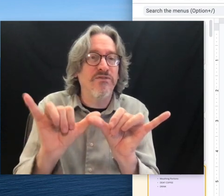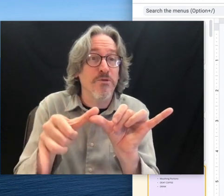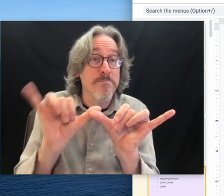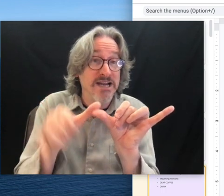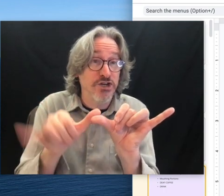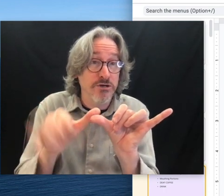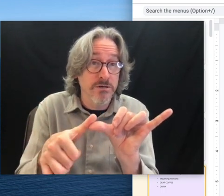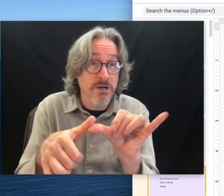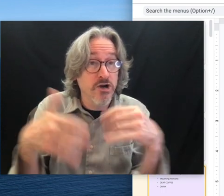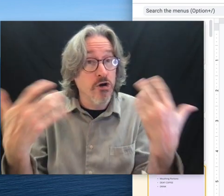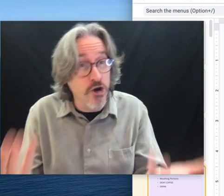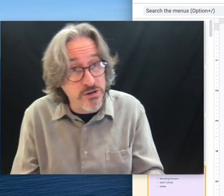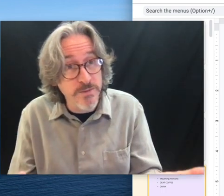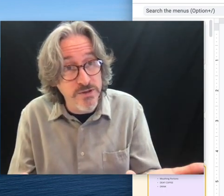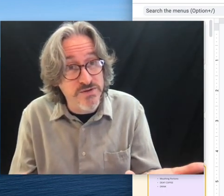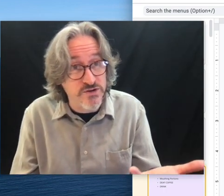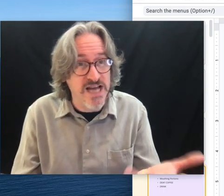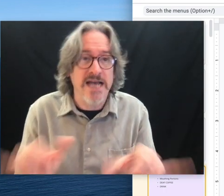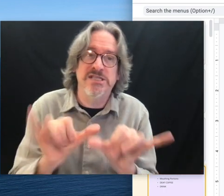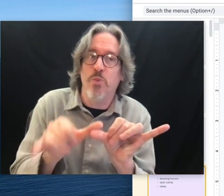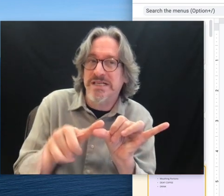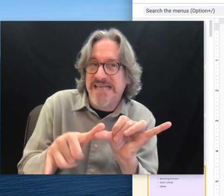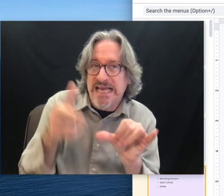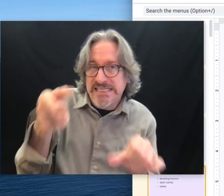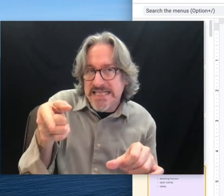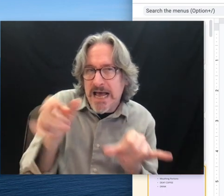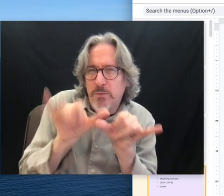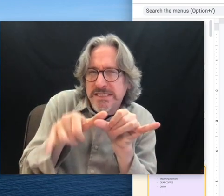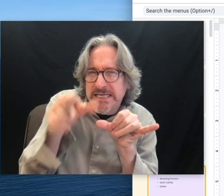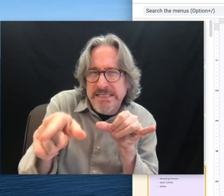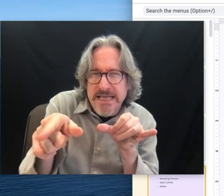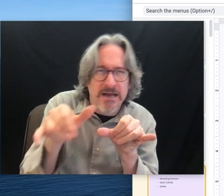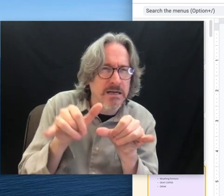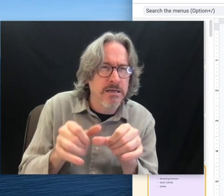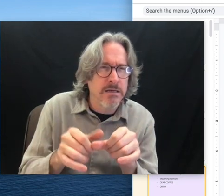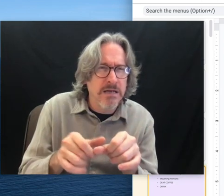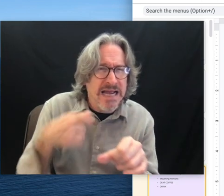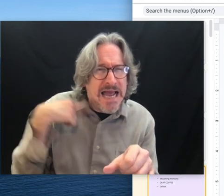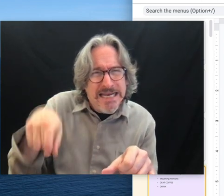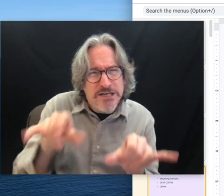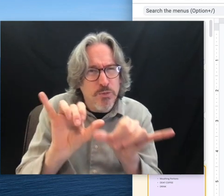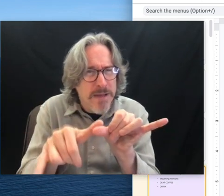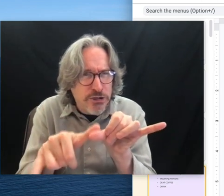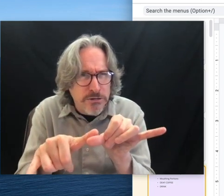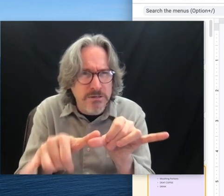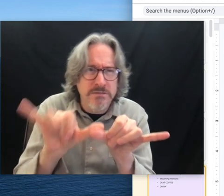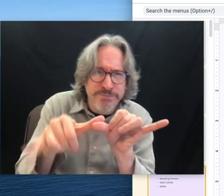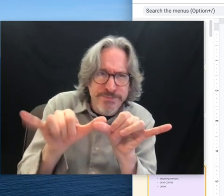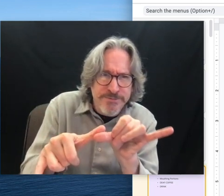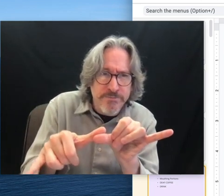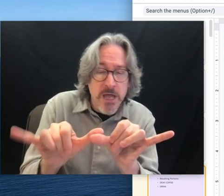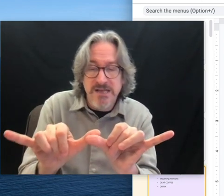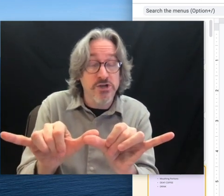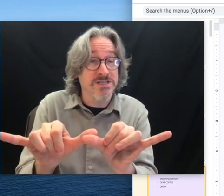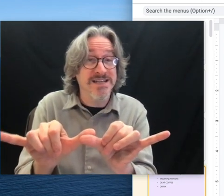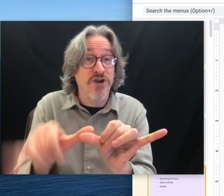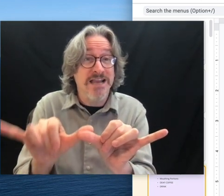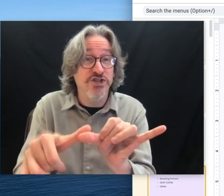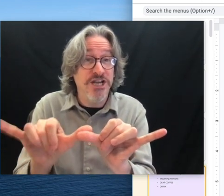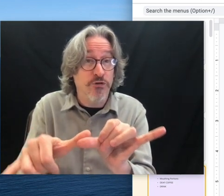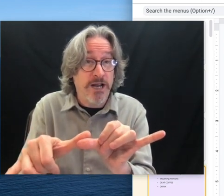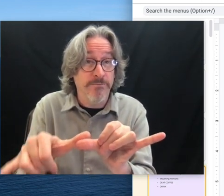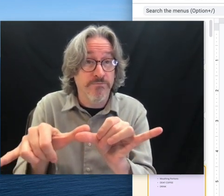sign for measure, can also be used for size. So what size is that? What size is that? I need to measure. It's also the